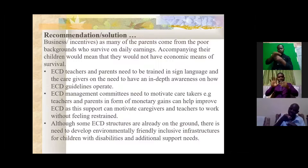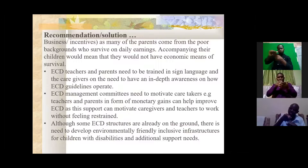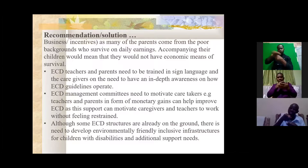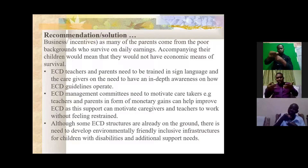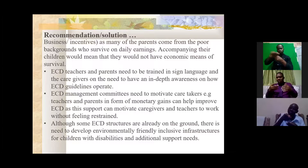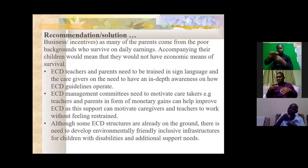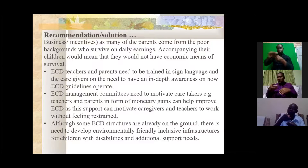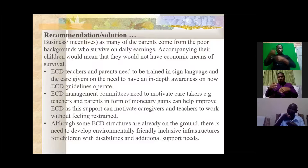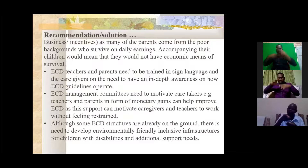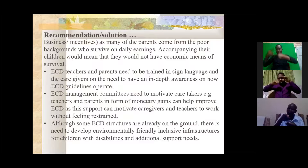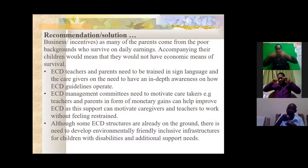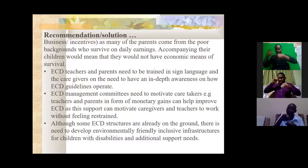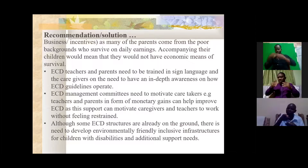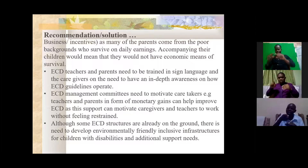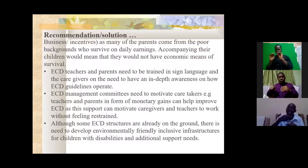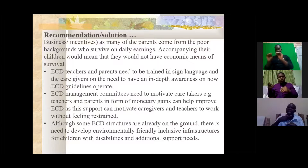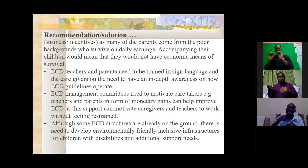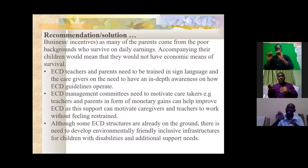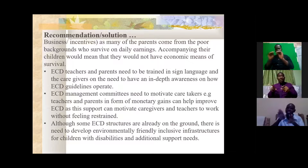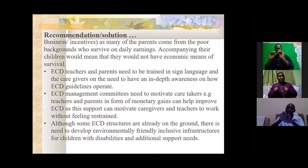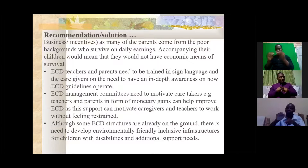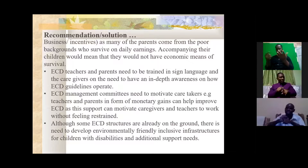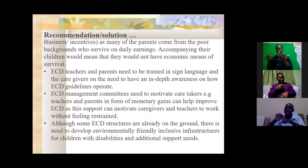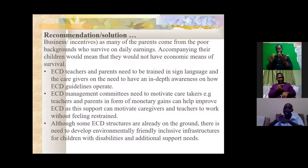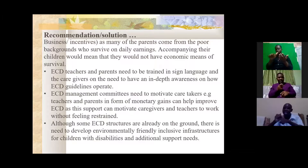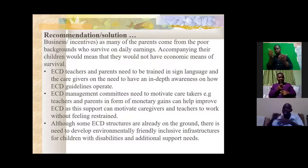And also the caregivers,